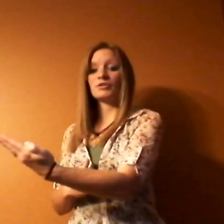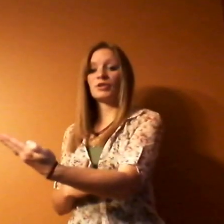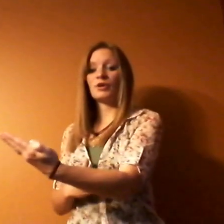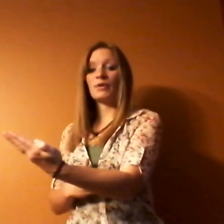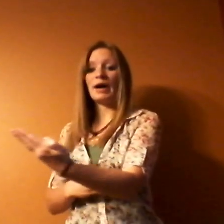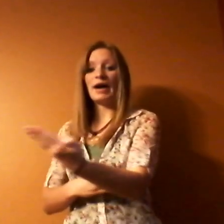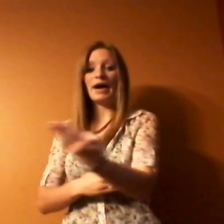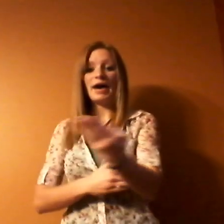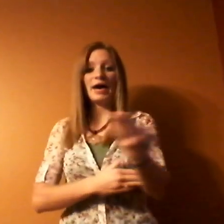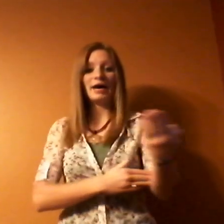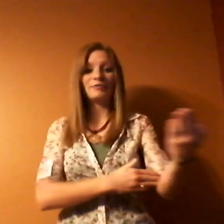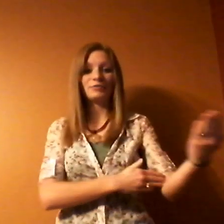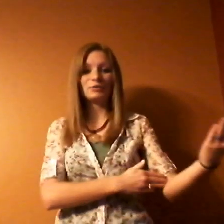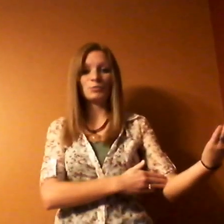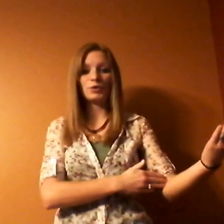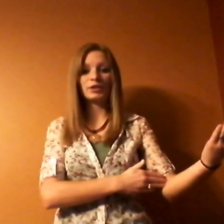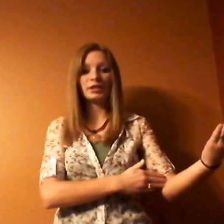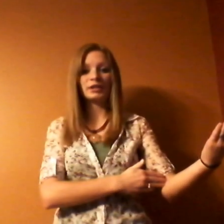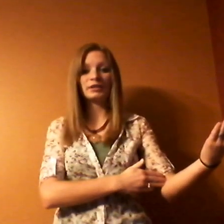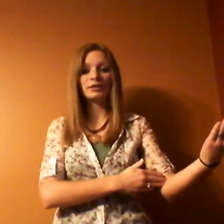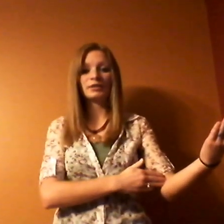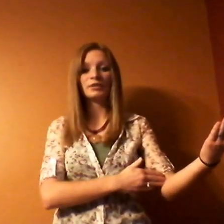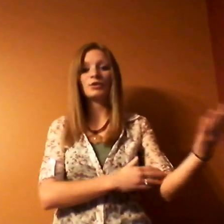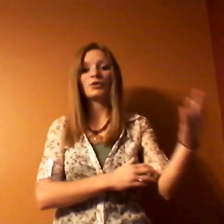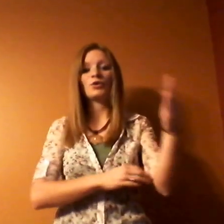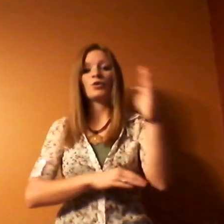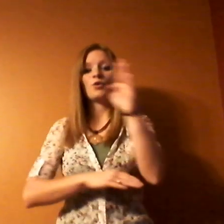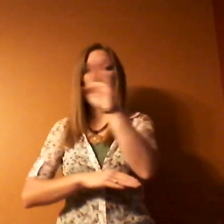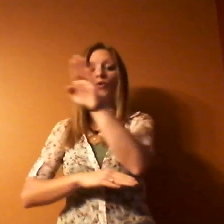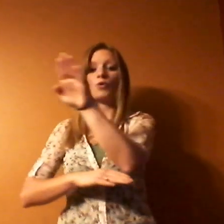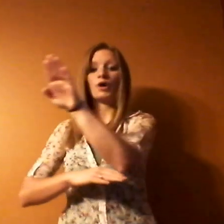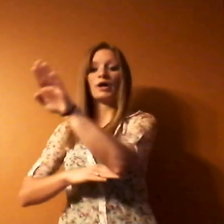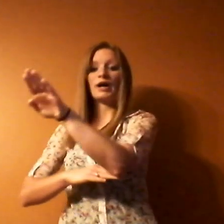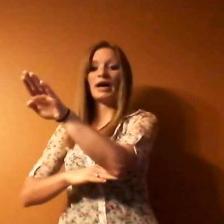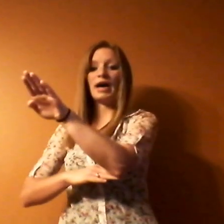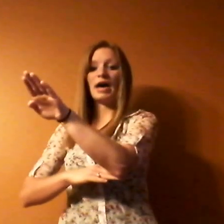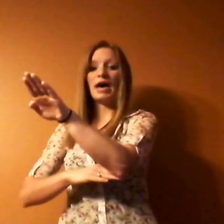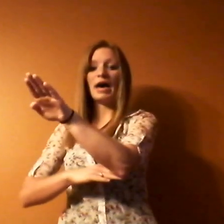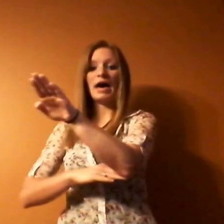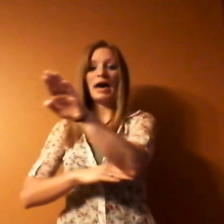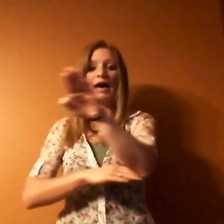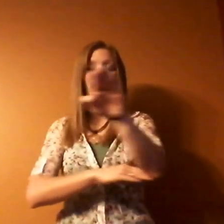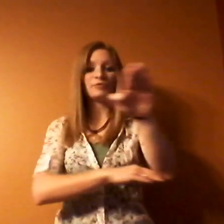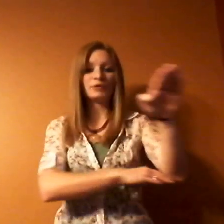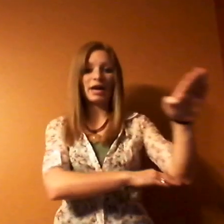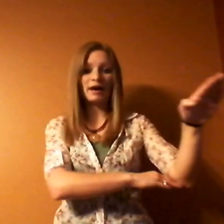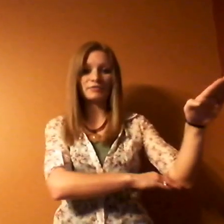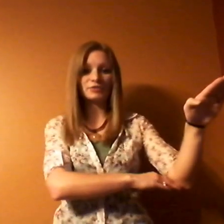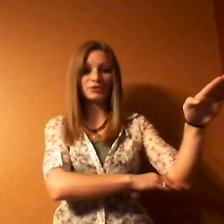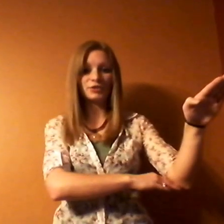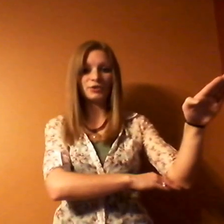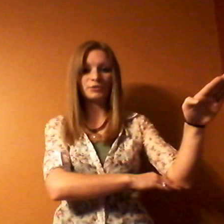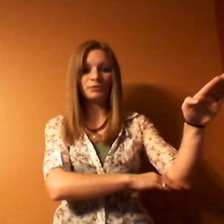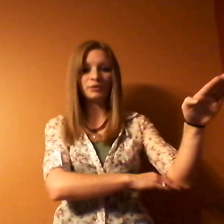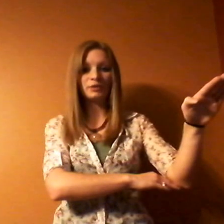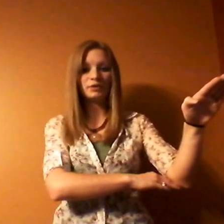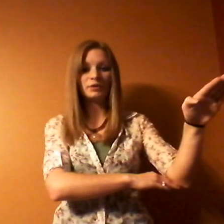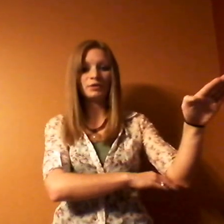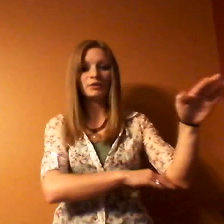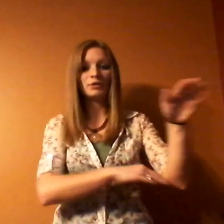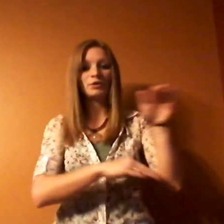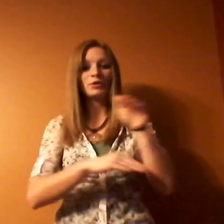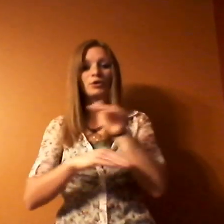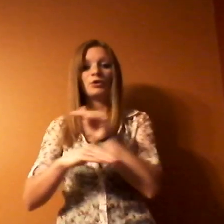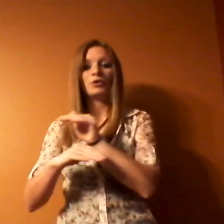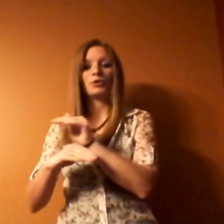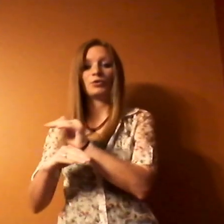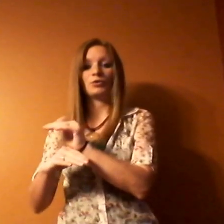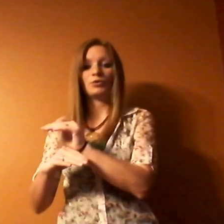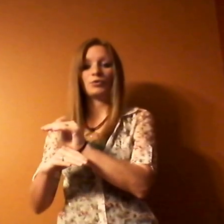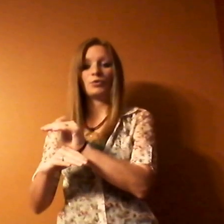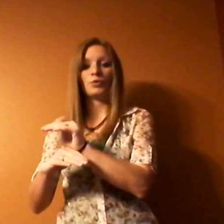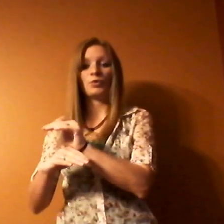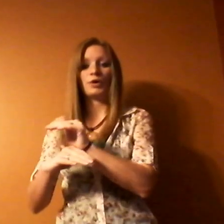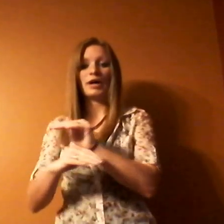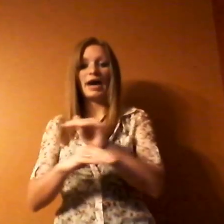So every morning or every afternoon or